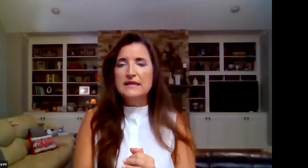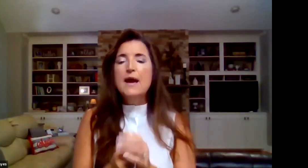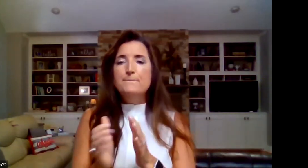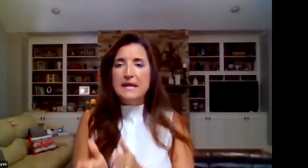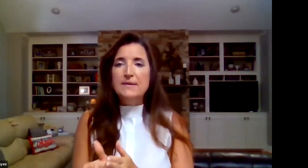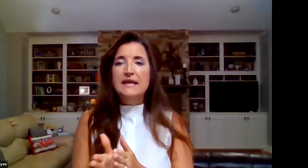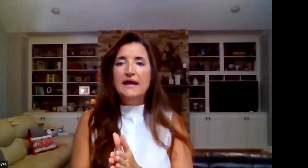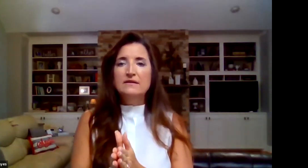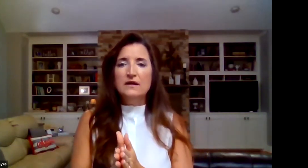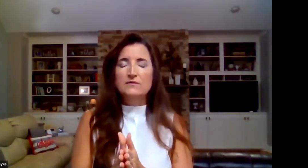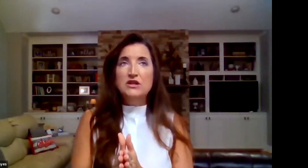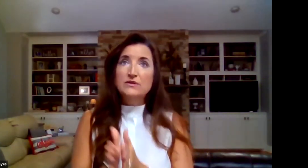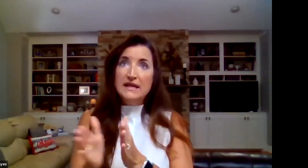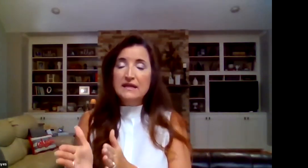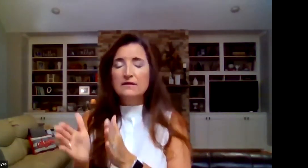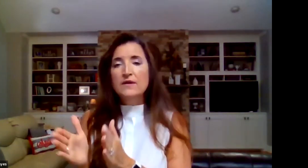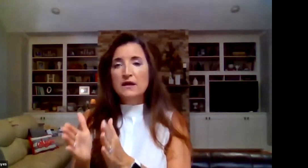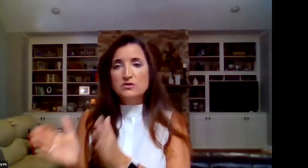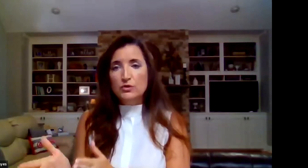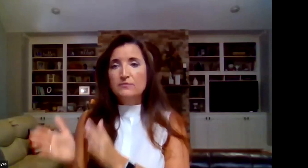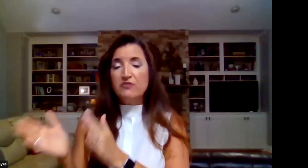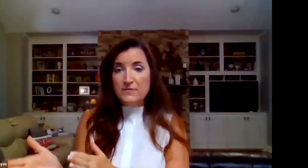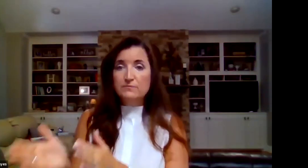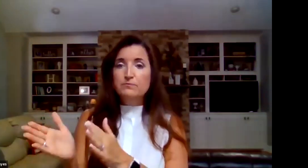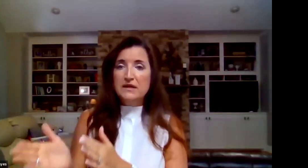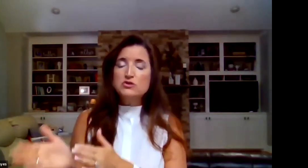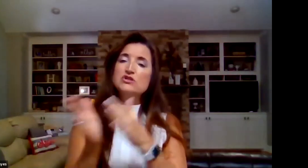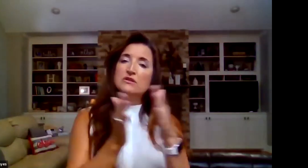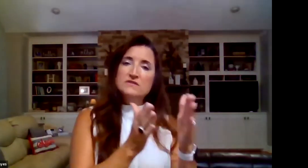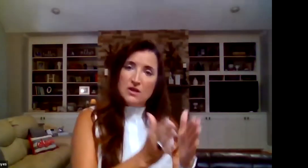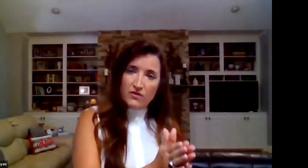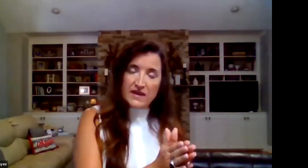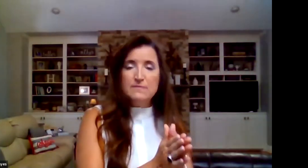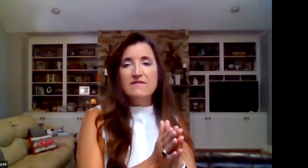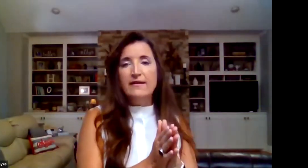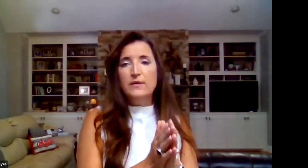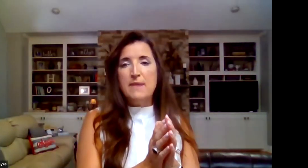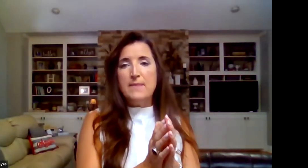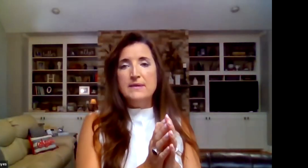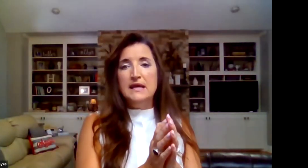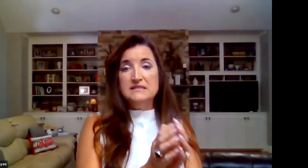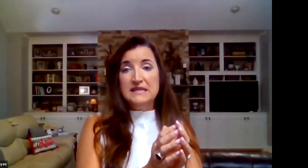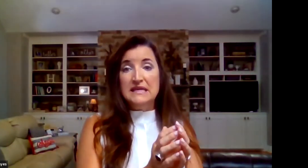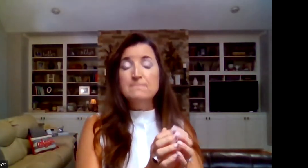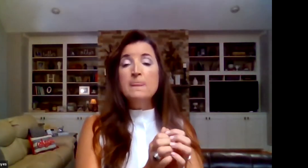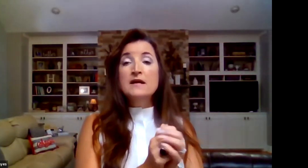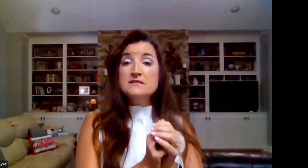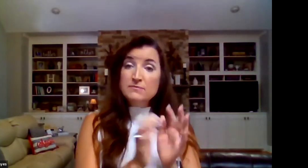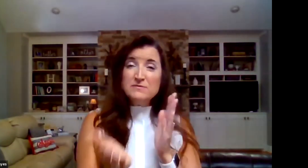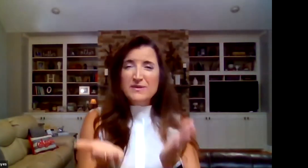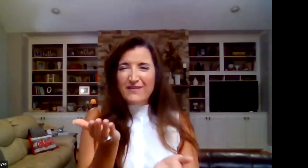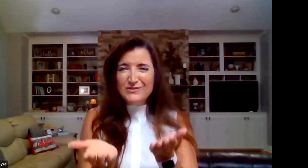but certainly BabyNet, getting a script from the pediatrician so that they can be evaluated by BabyNet is